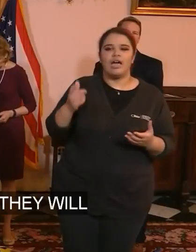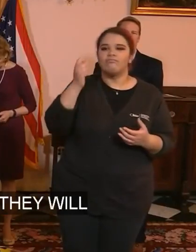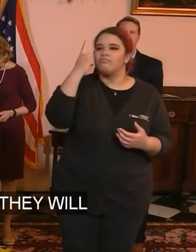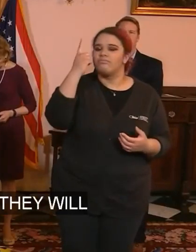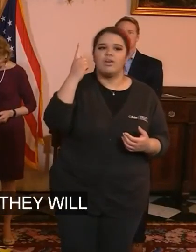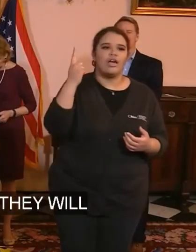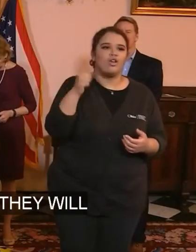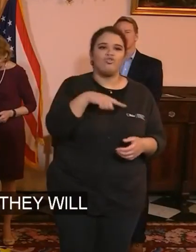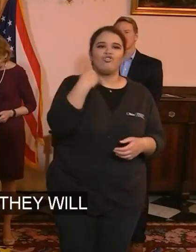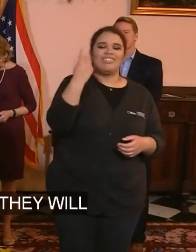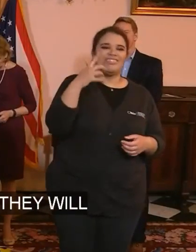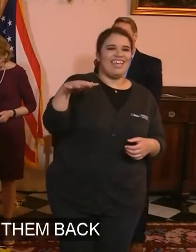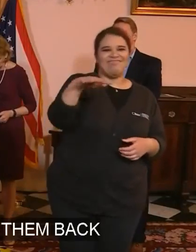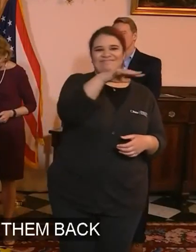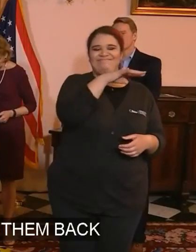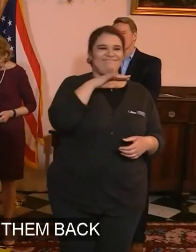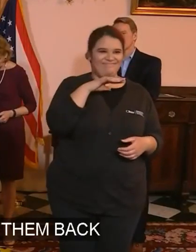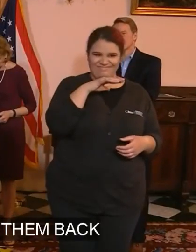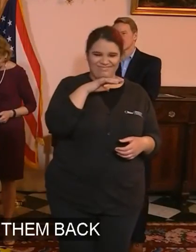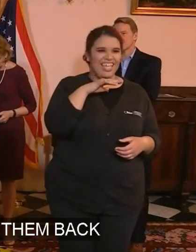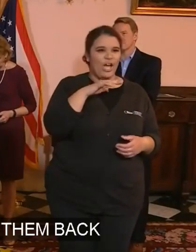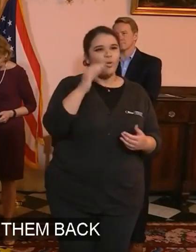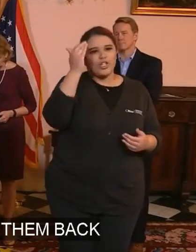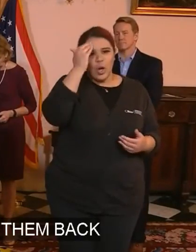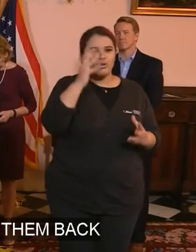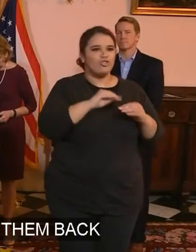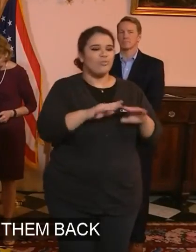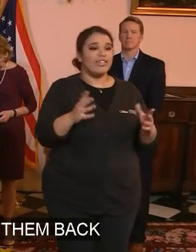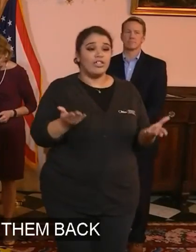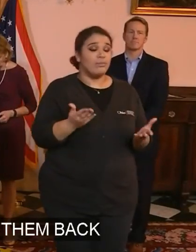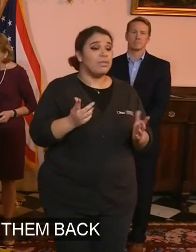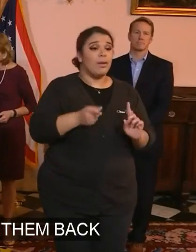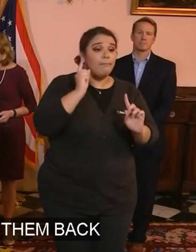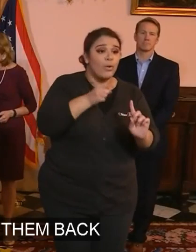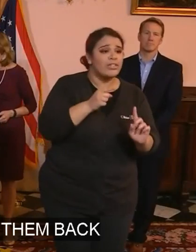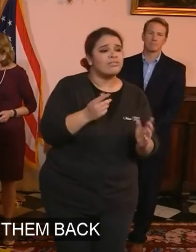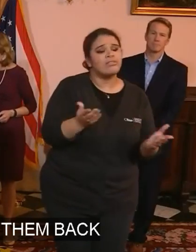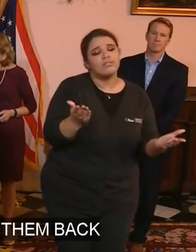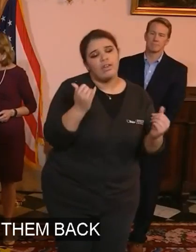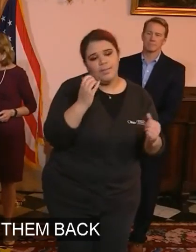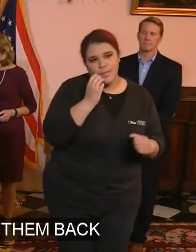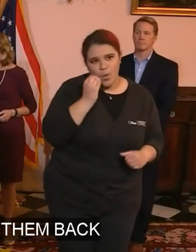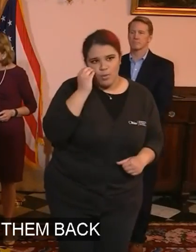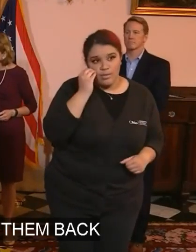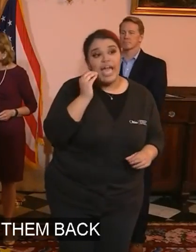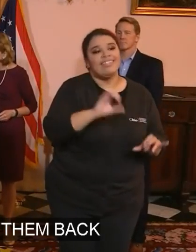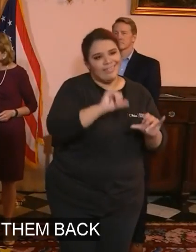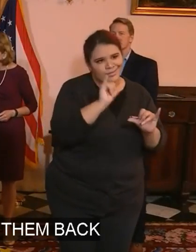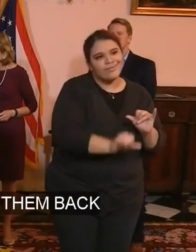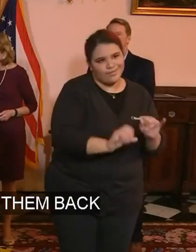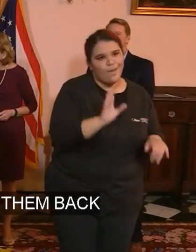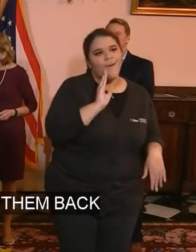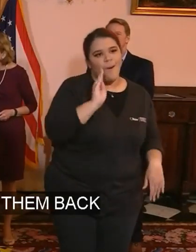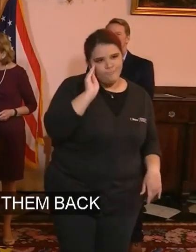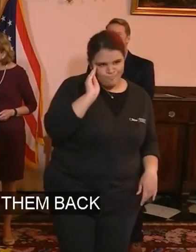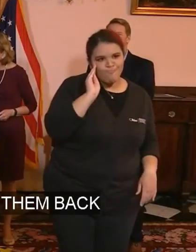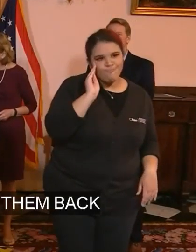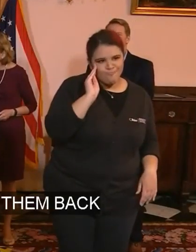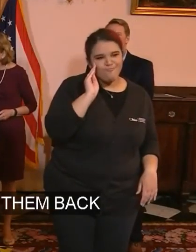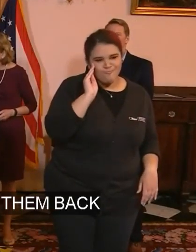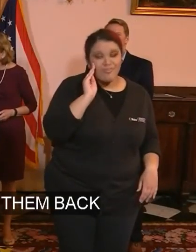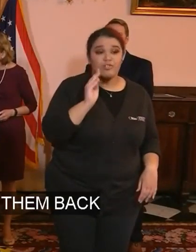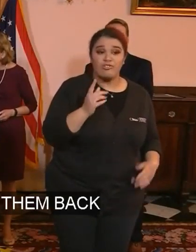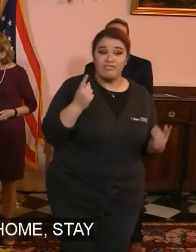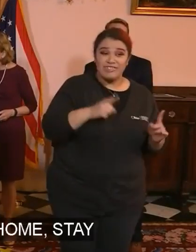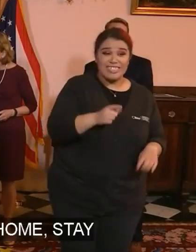here. Come home, stay home. That's the message for everyone, really, right now. So if you have traveled, you'll be coming home and you'll